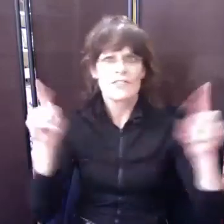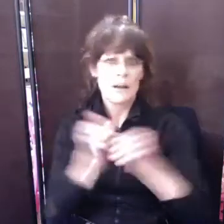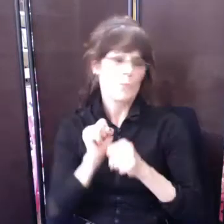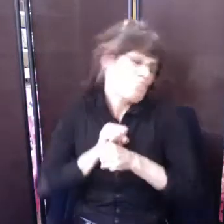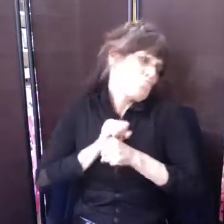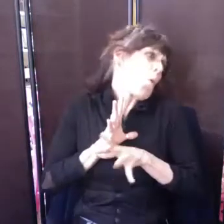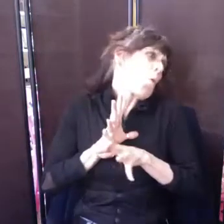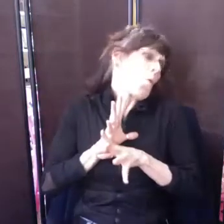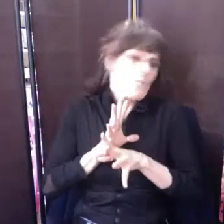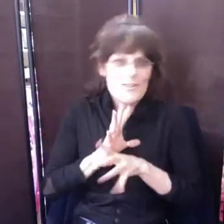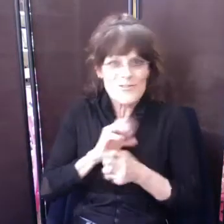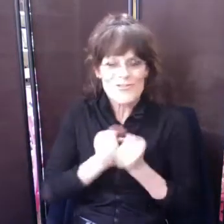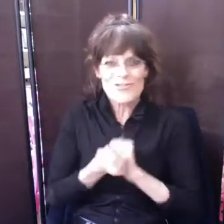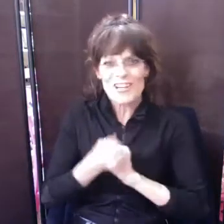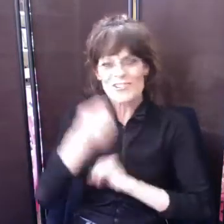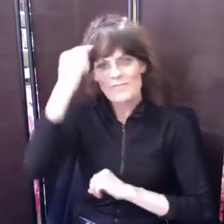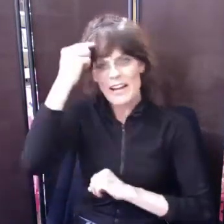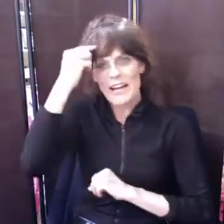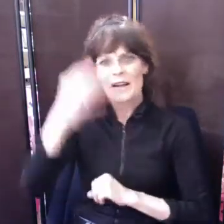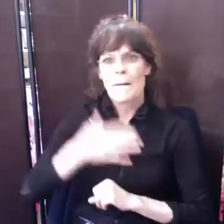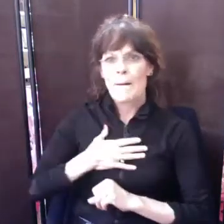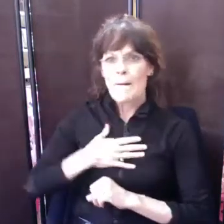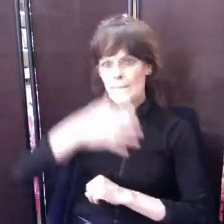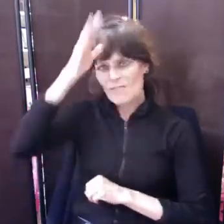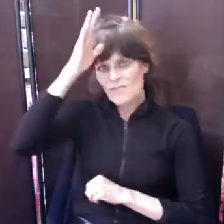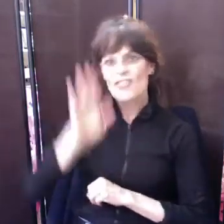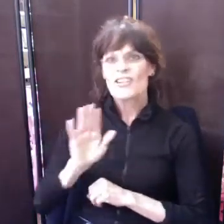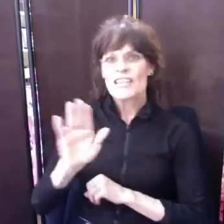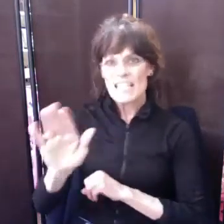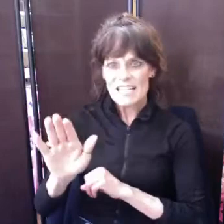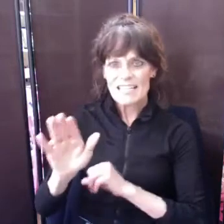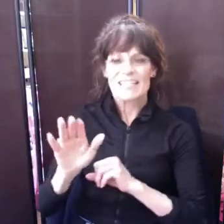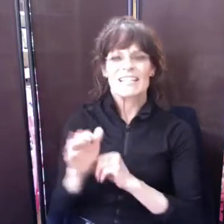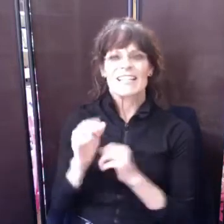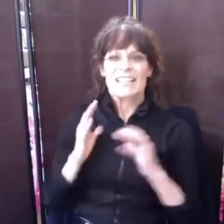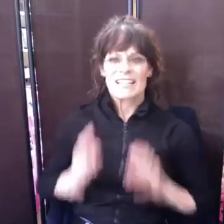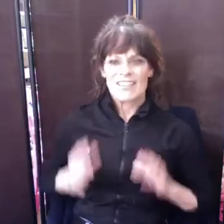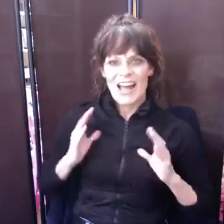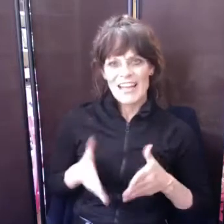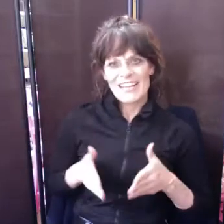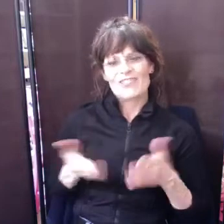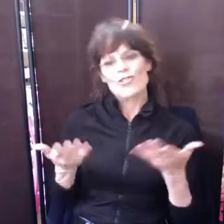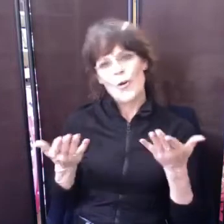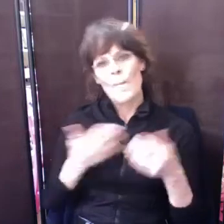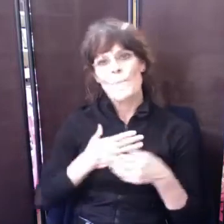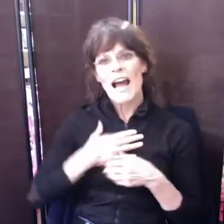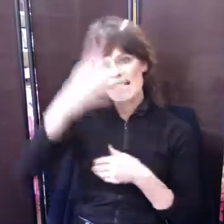and that was my father's account, Kamchatka vodka. So my dad and Clancy Imislund actually had